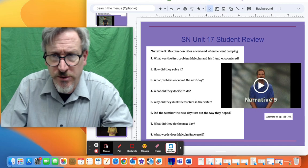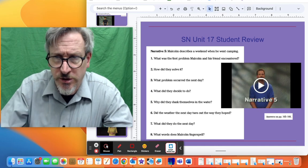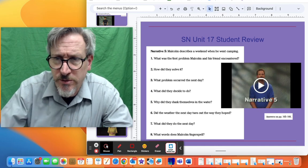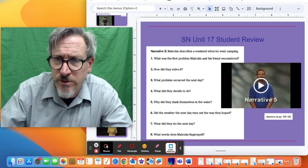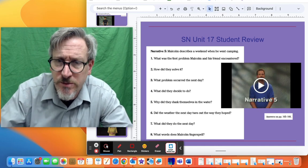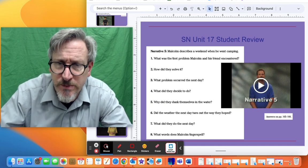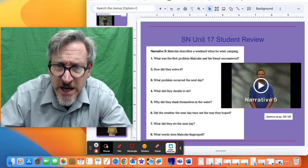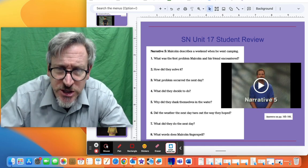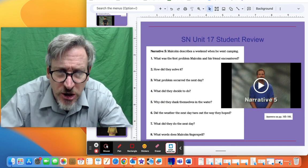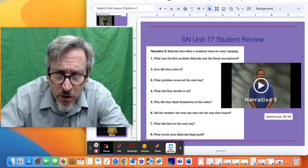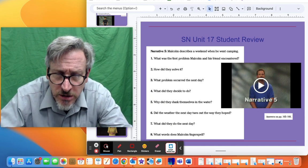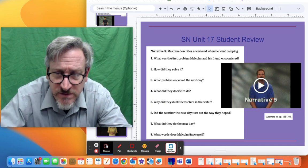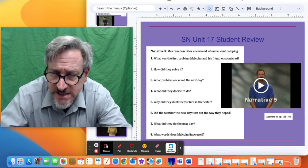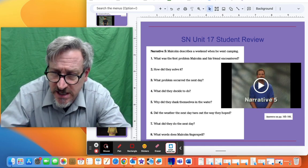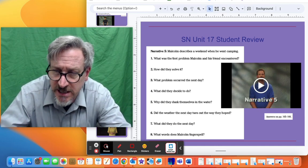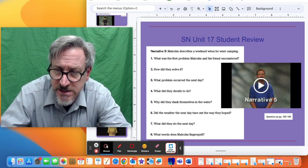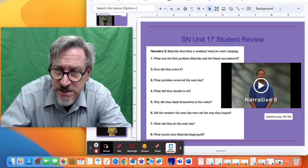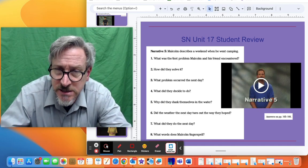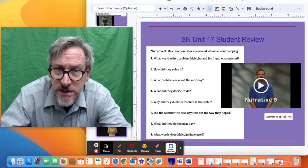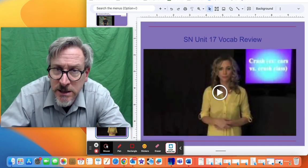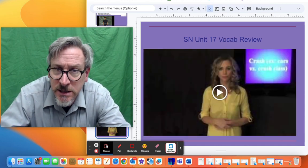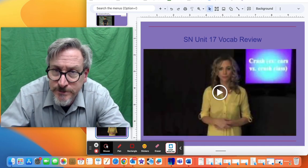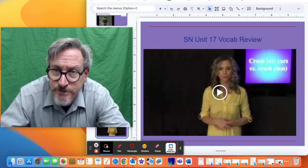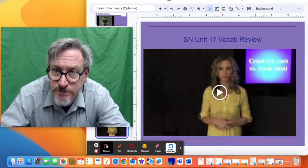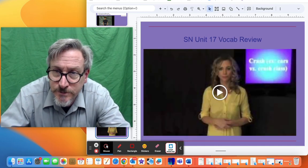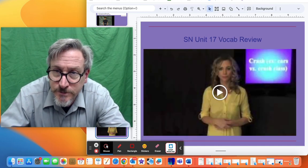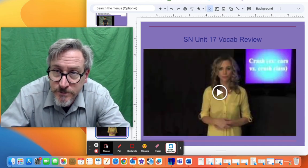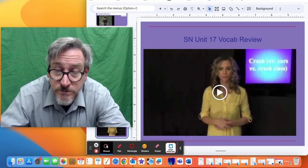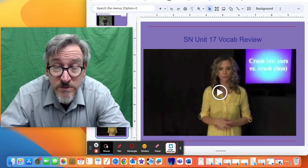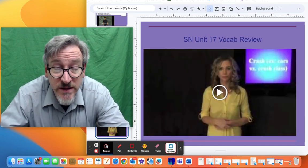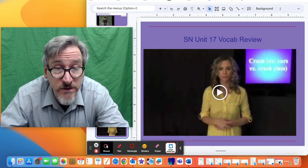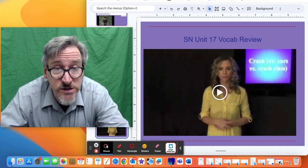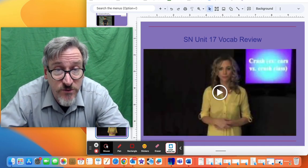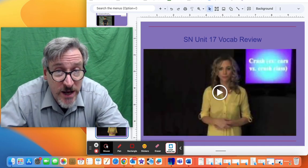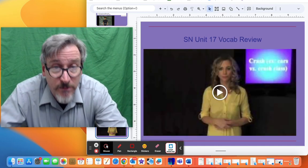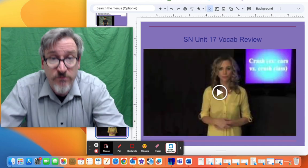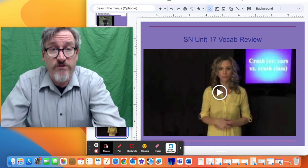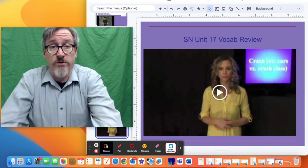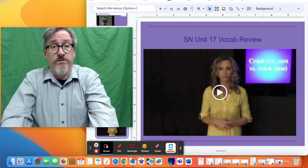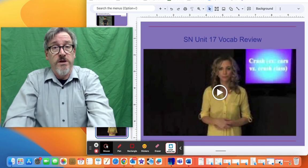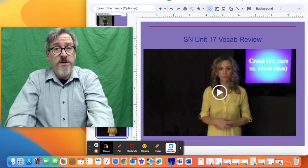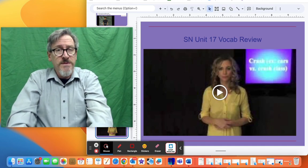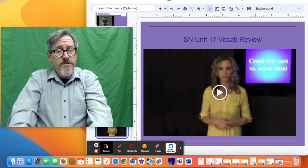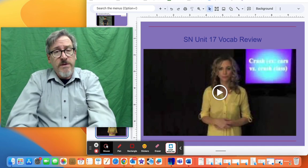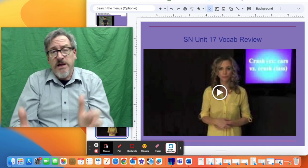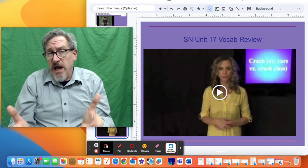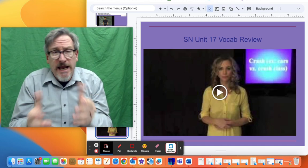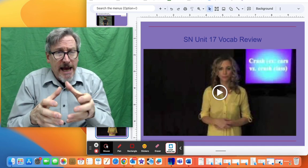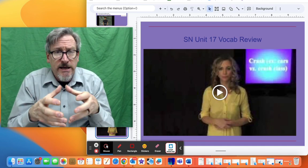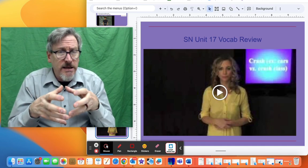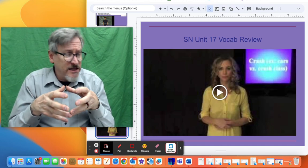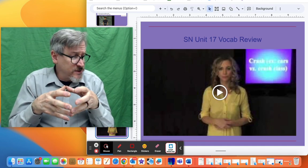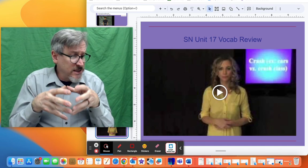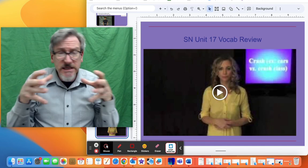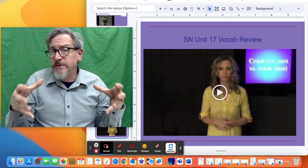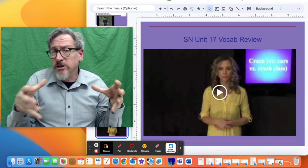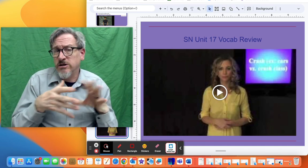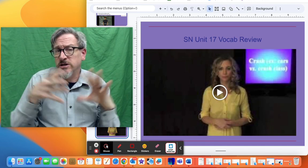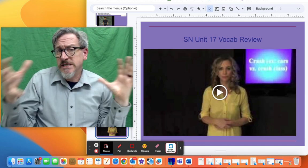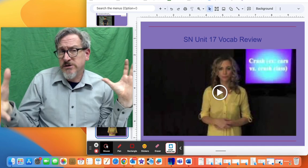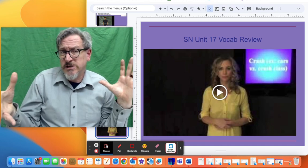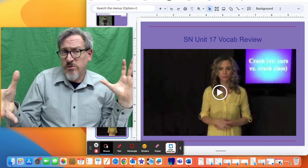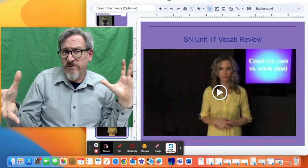you're catching all of the signs. And then there's the vocab review. And again, this one's a little bit